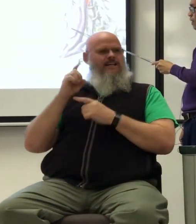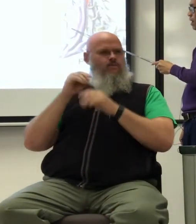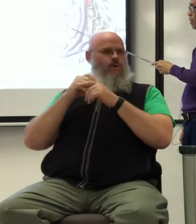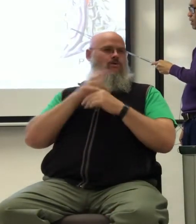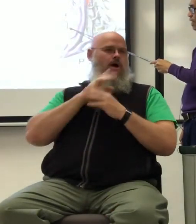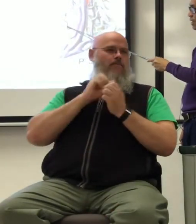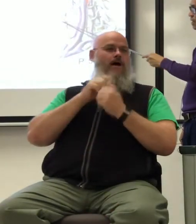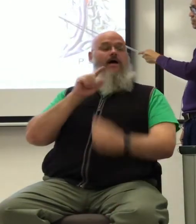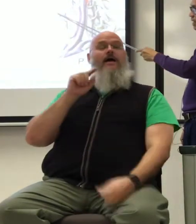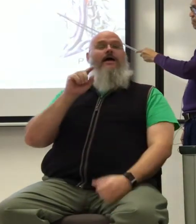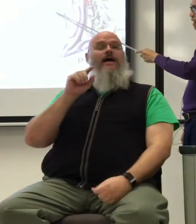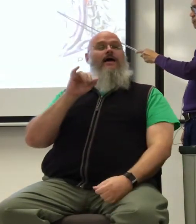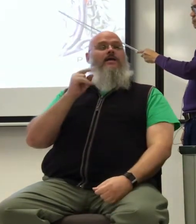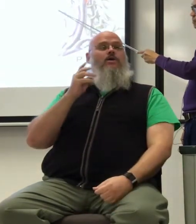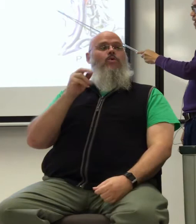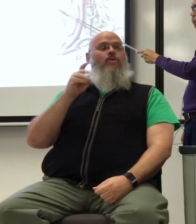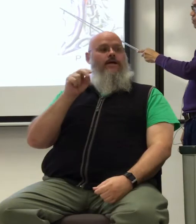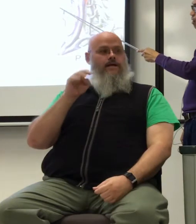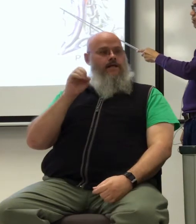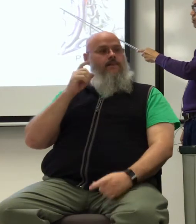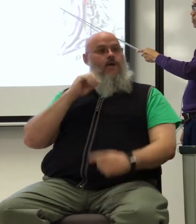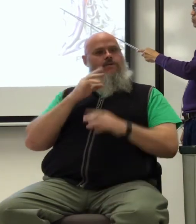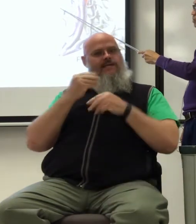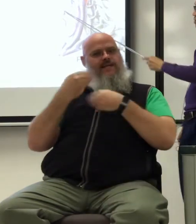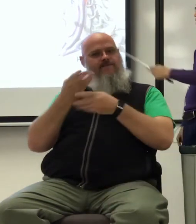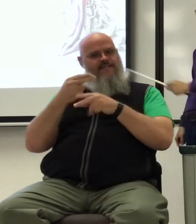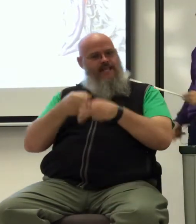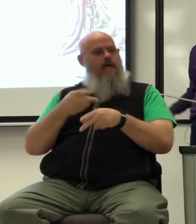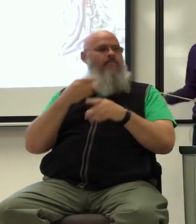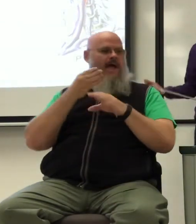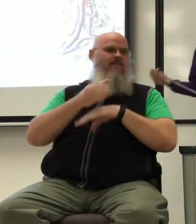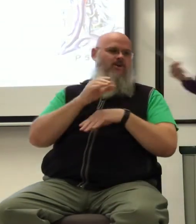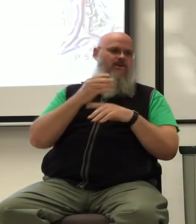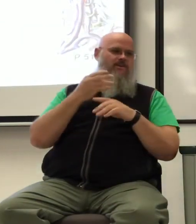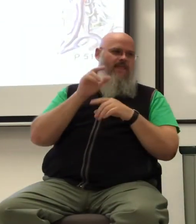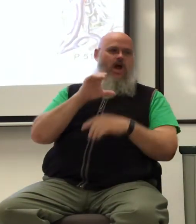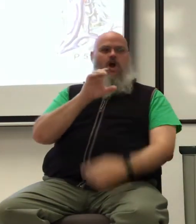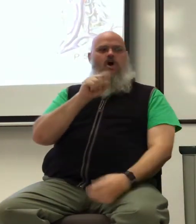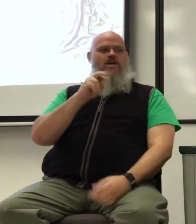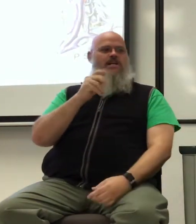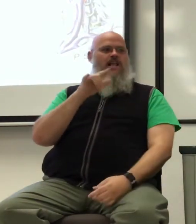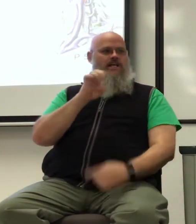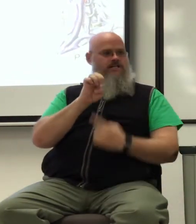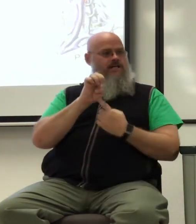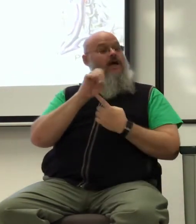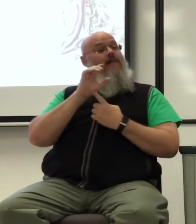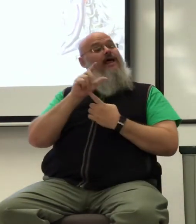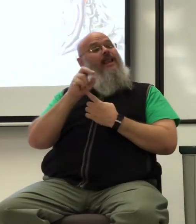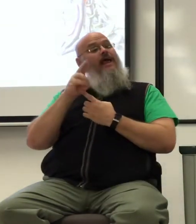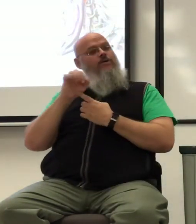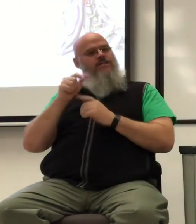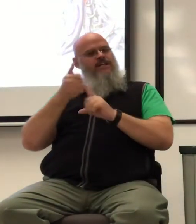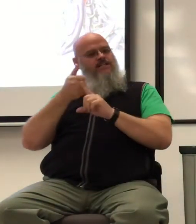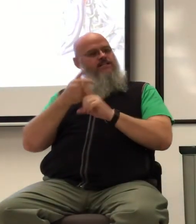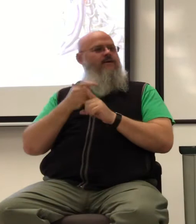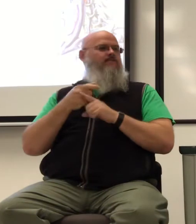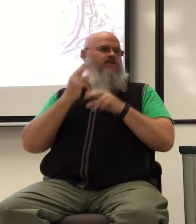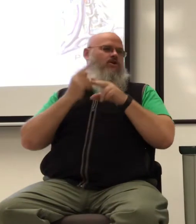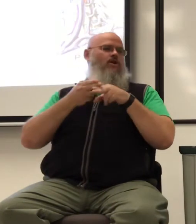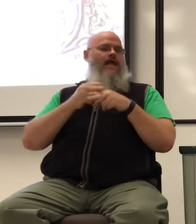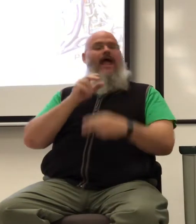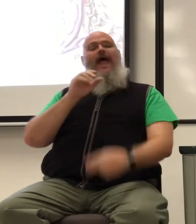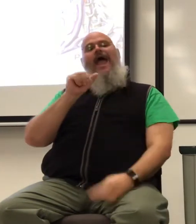So the thyroid gland got its name after this thyroid cartilage. The larynx is considered anterior neck.